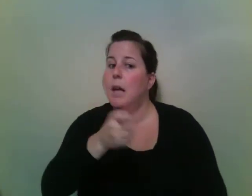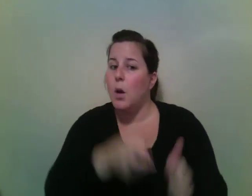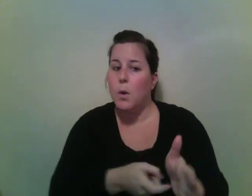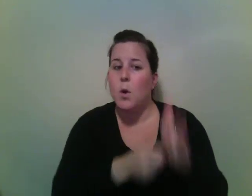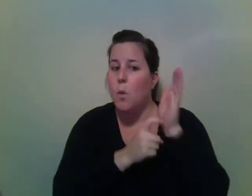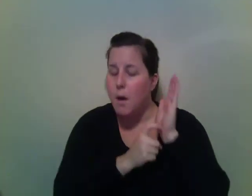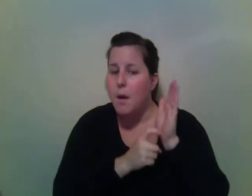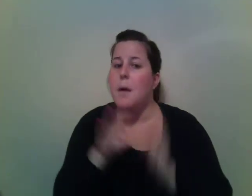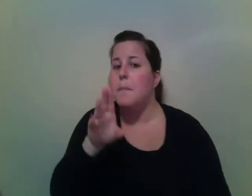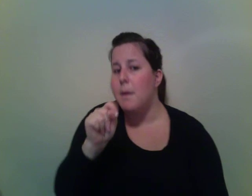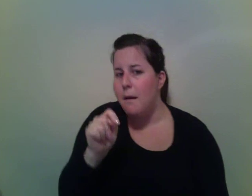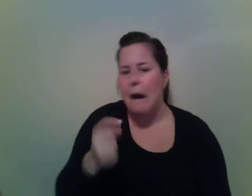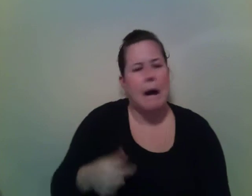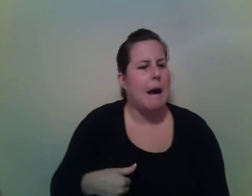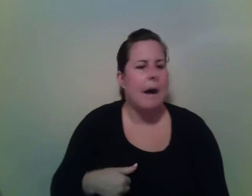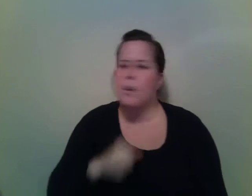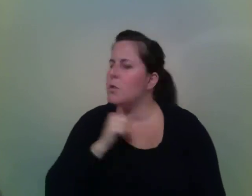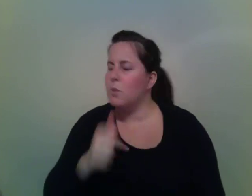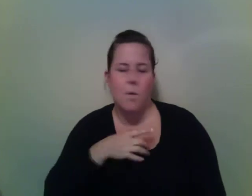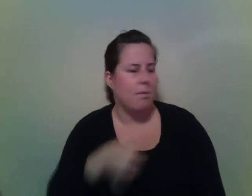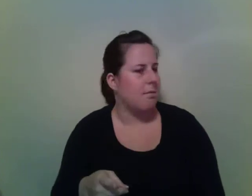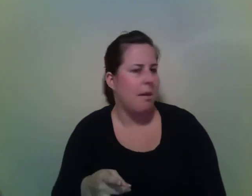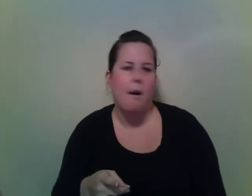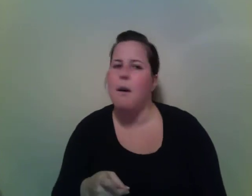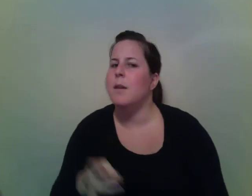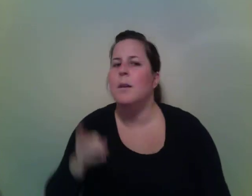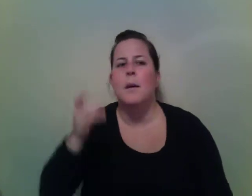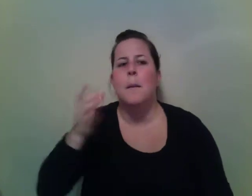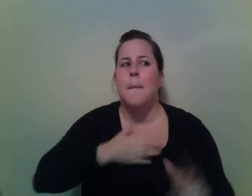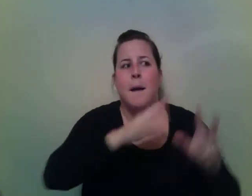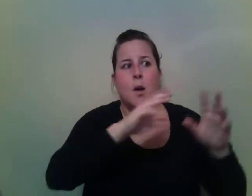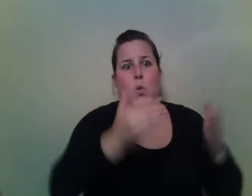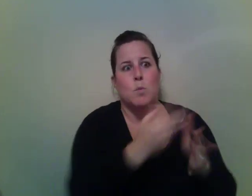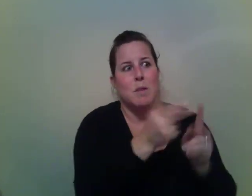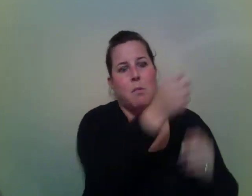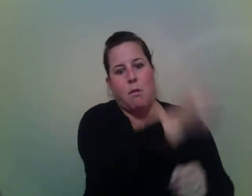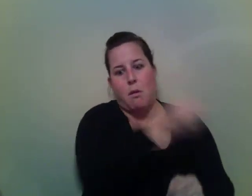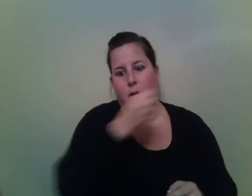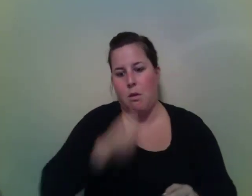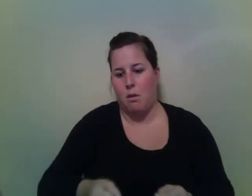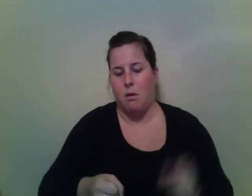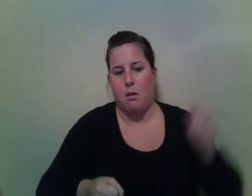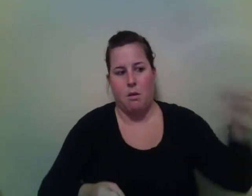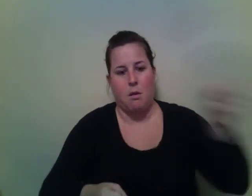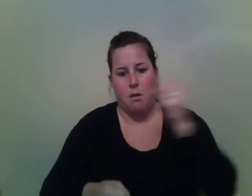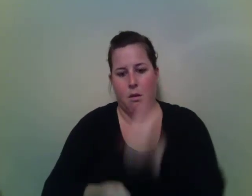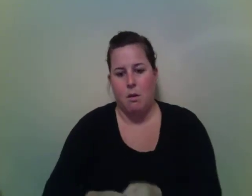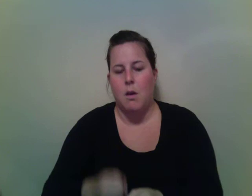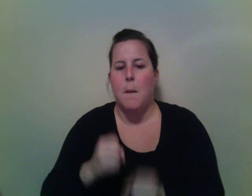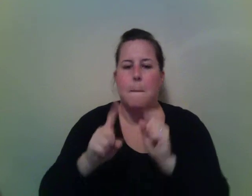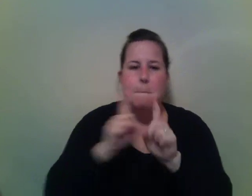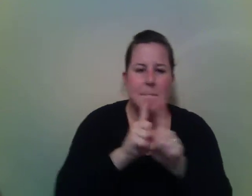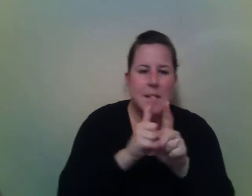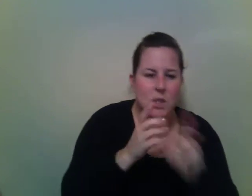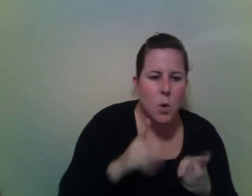but I don't really like placing any of my people under mentors or sponsors. I don't like placing them